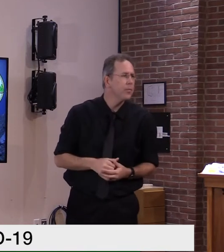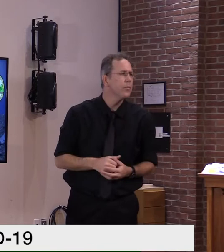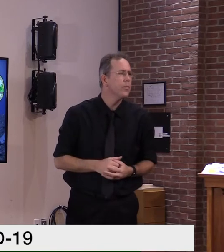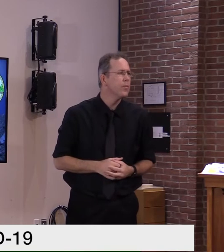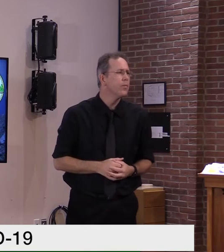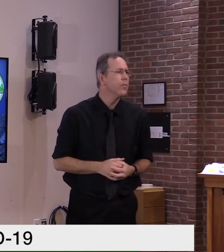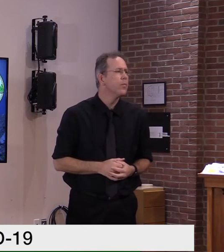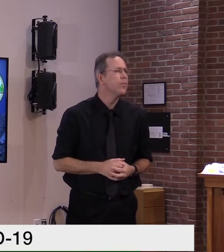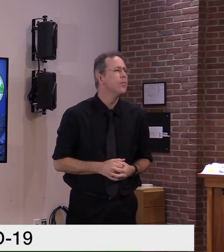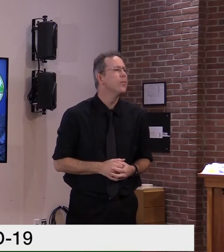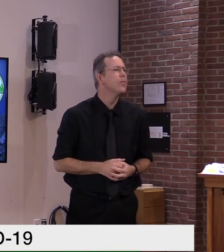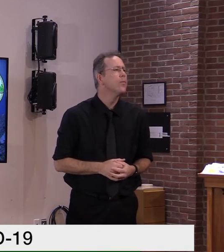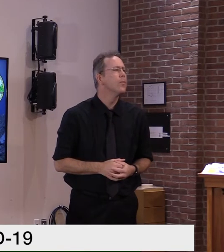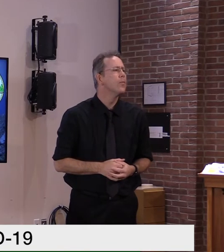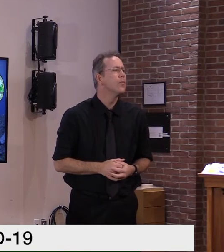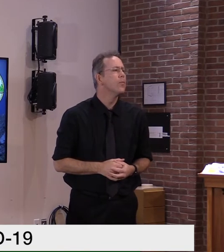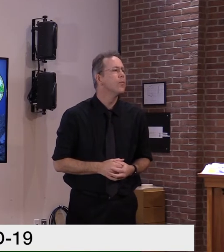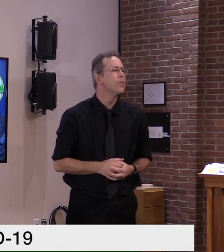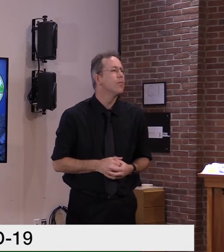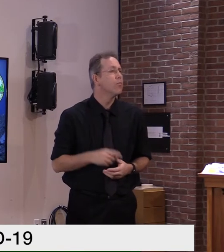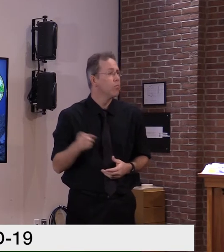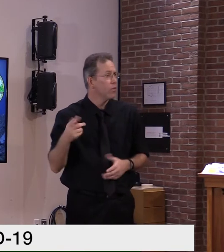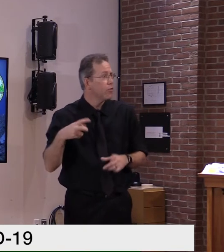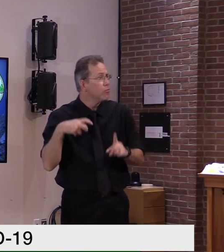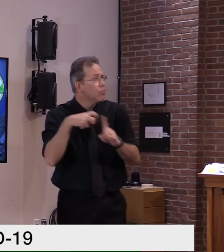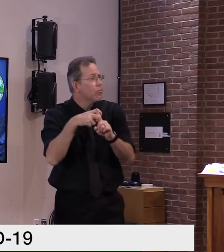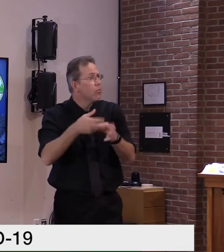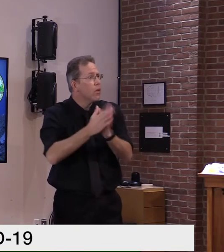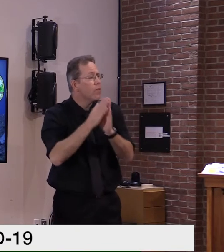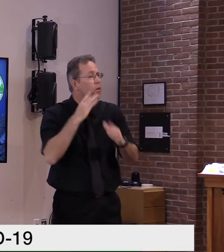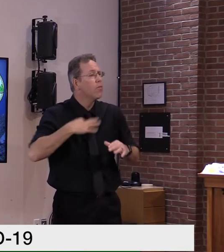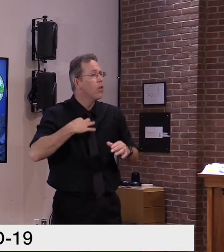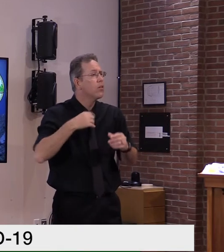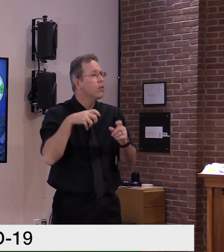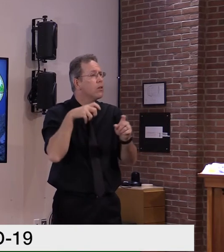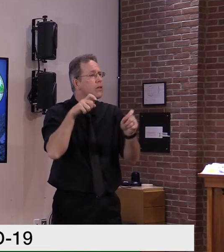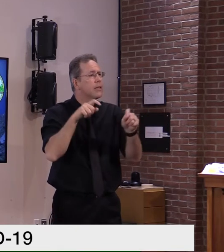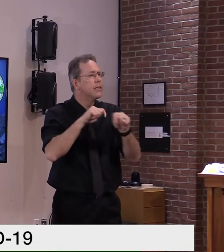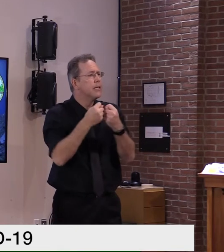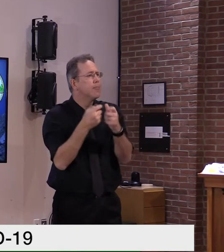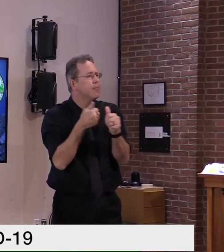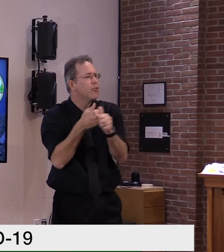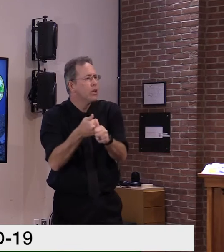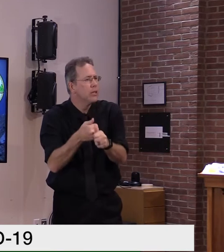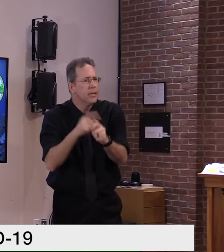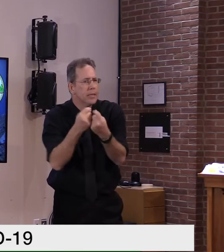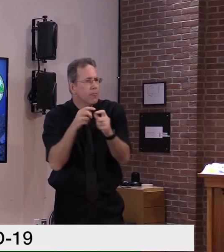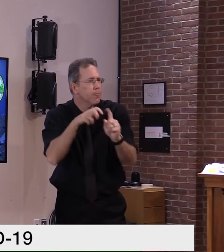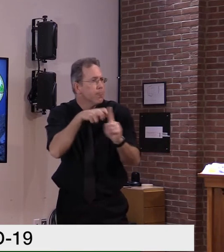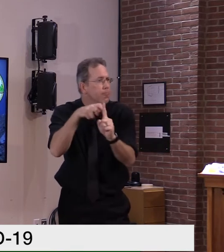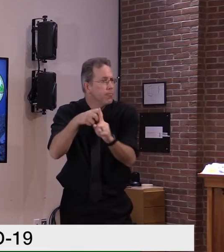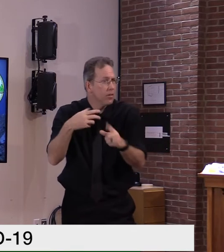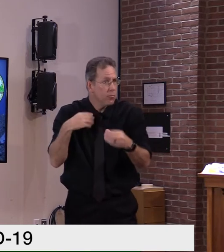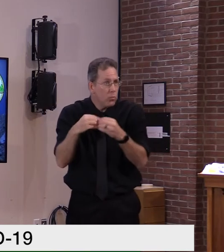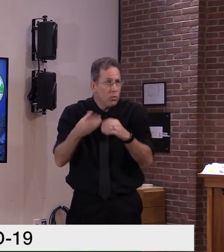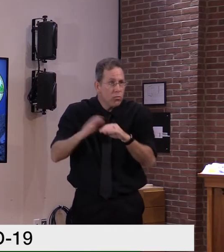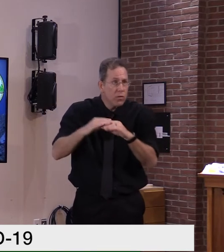Yes. There is a course that you have to go through, but you can reach